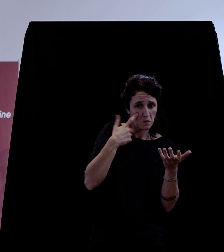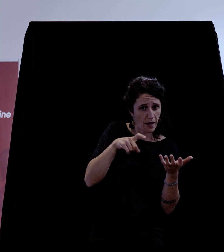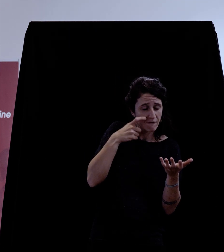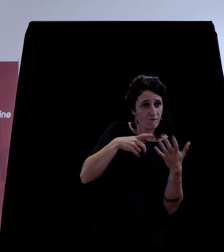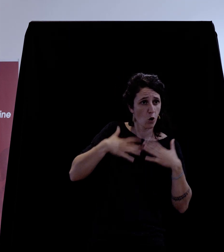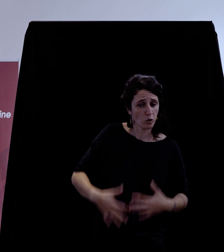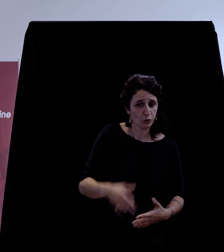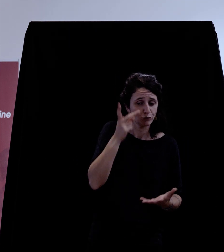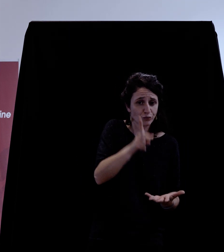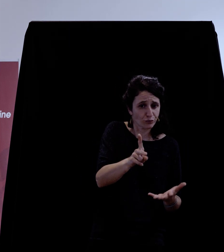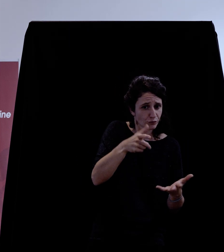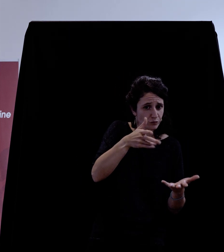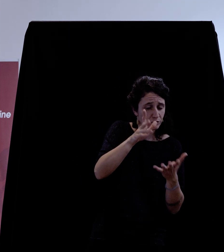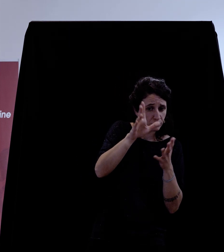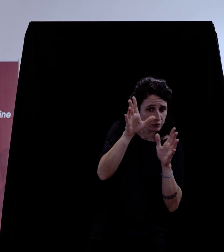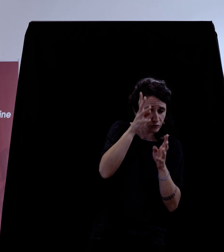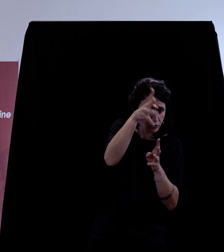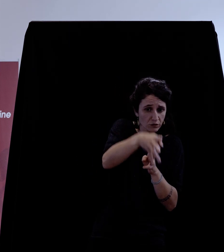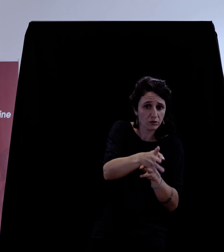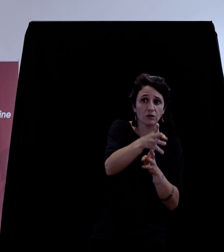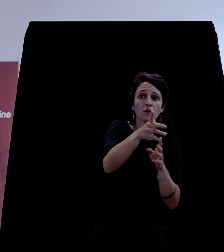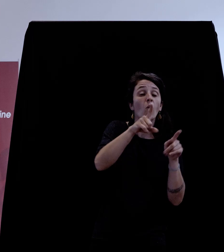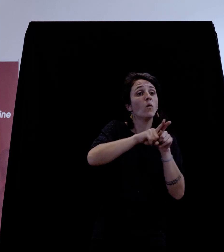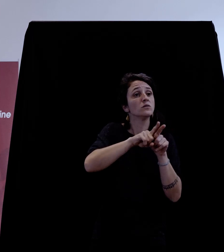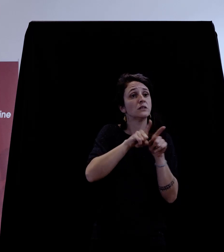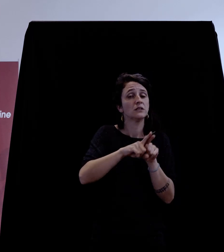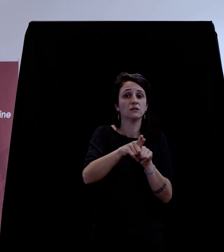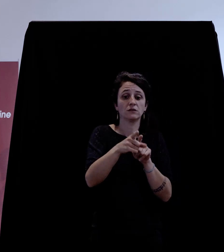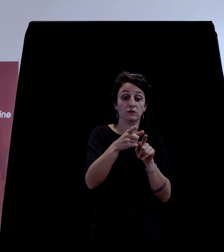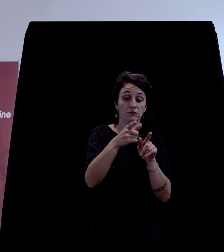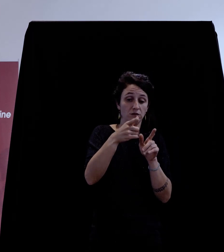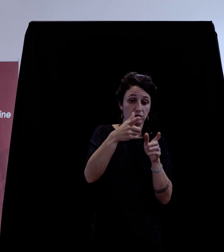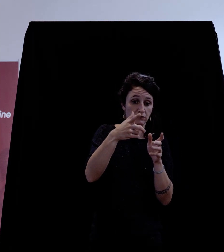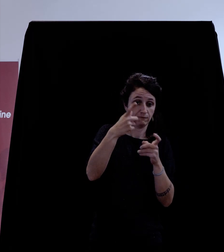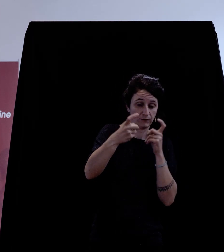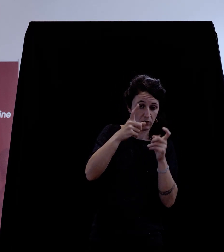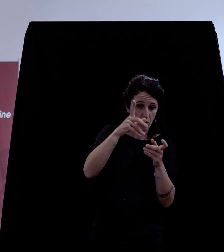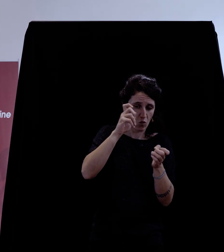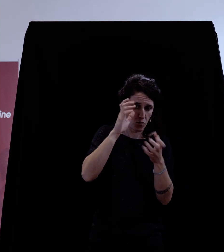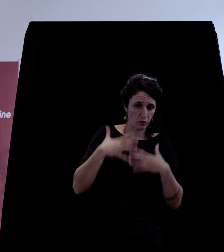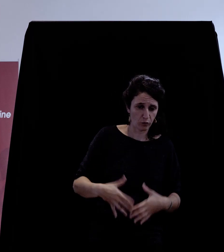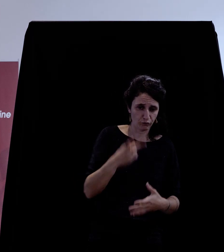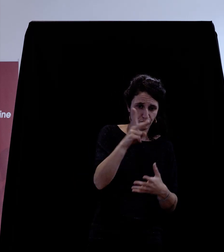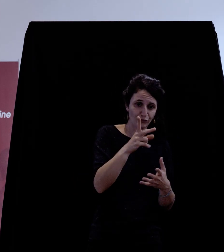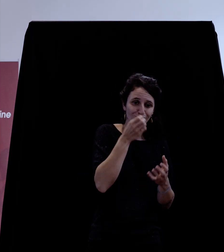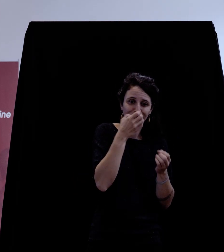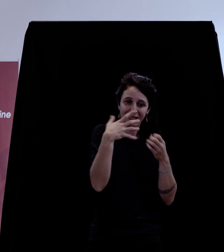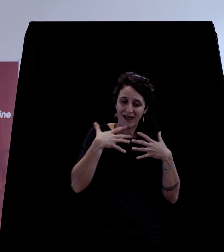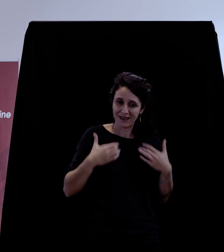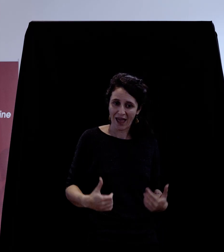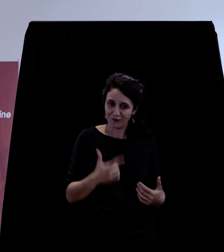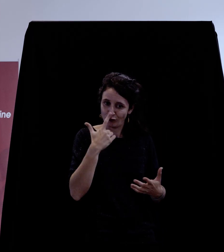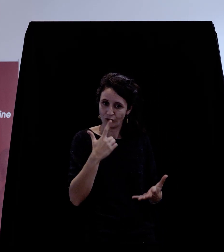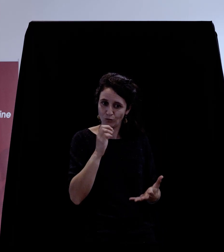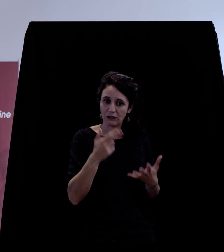with medical discoveries, so to speak. Take him to the doctor. Oh, yes, he's sick. Well, we saw these behaviors right before. Okay, that's a